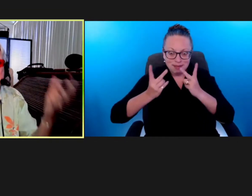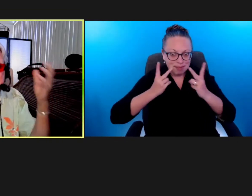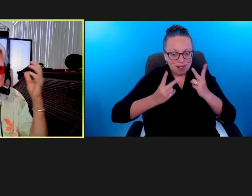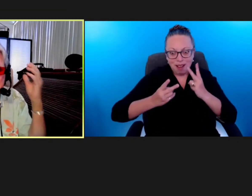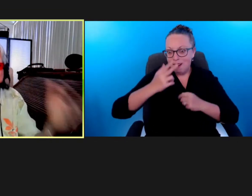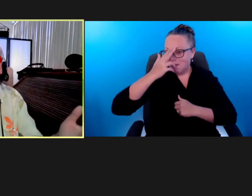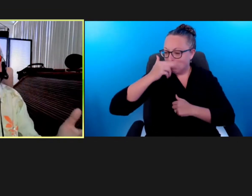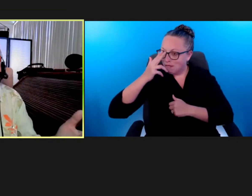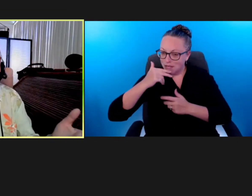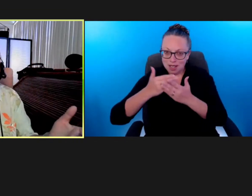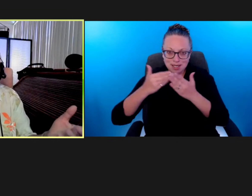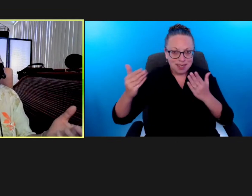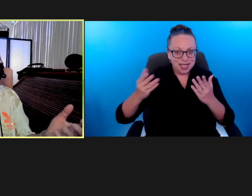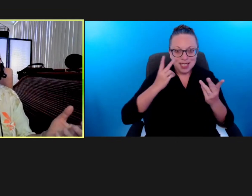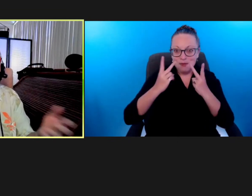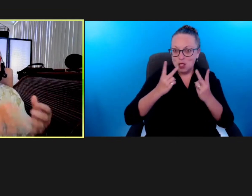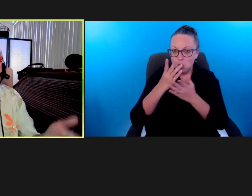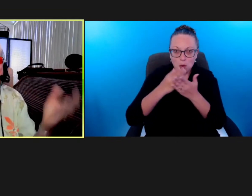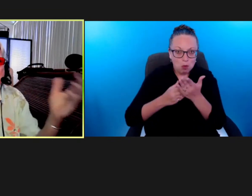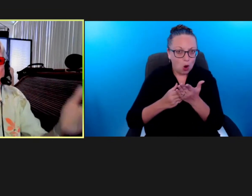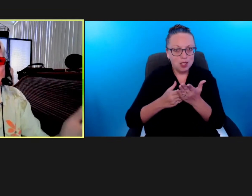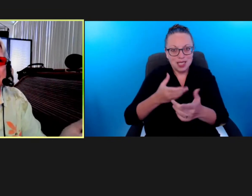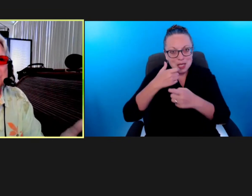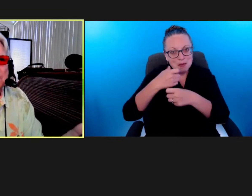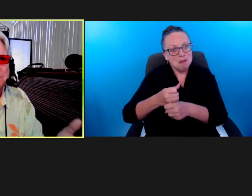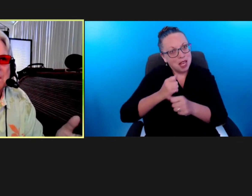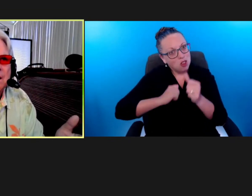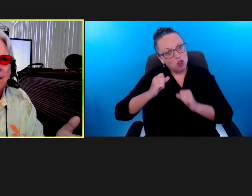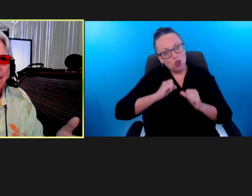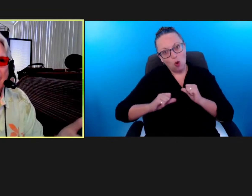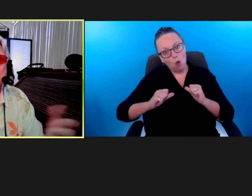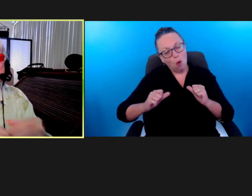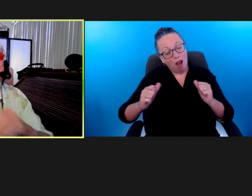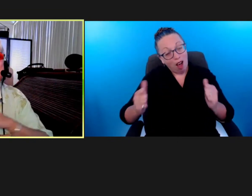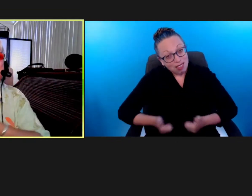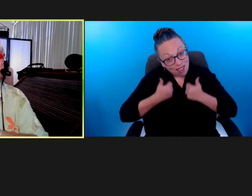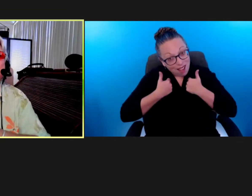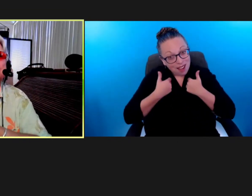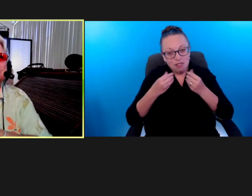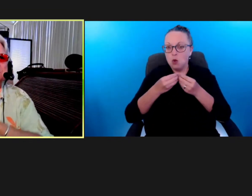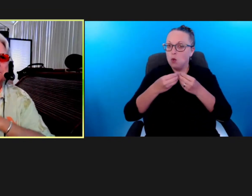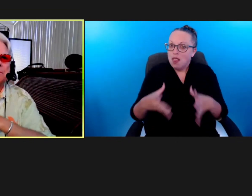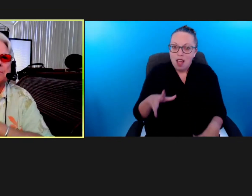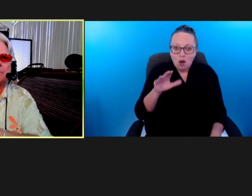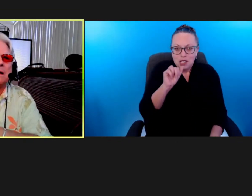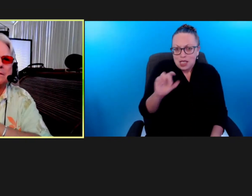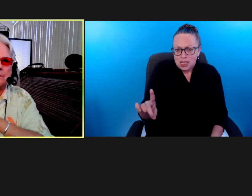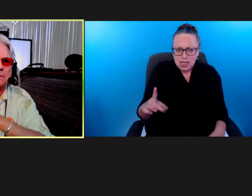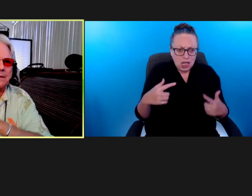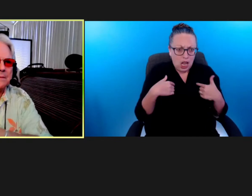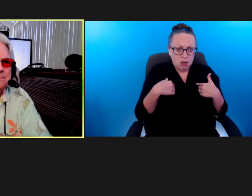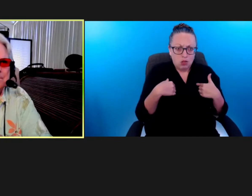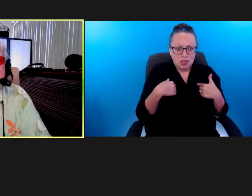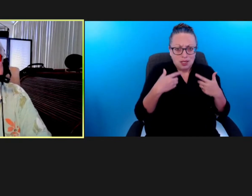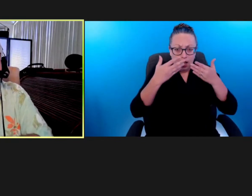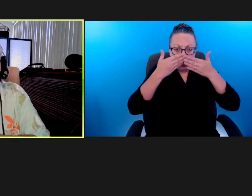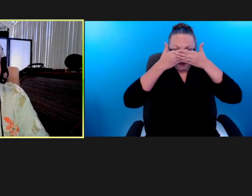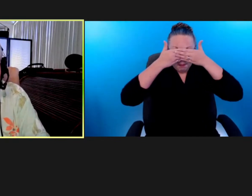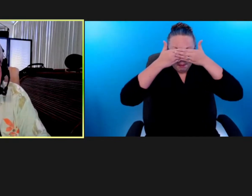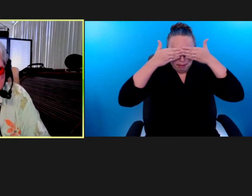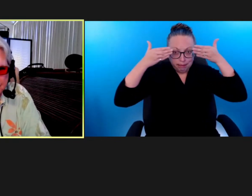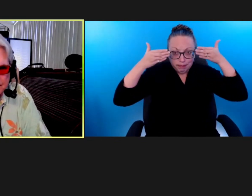visual elements that made the show live and breathe. Without audio description, I would have been so much as blindfolded.